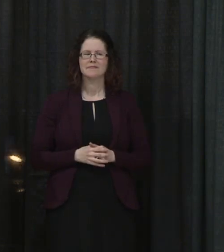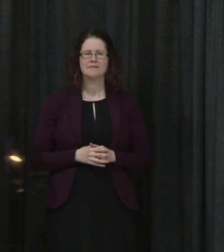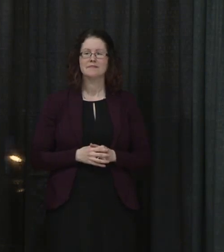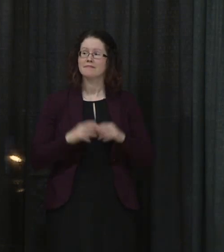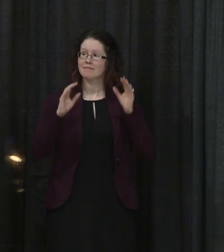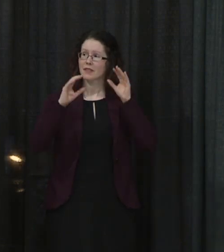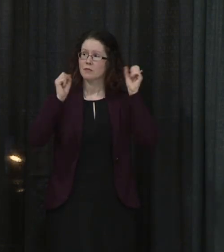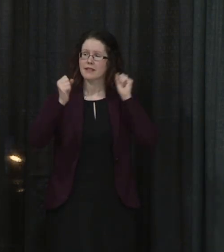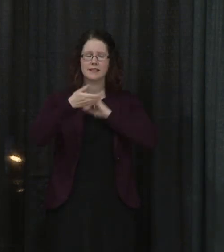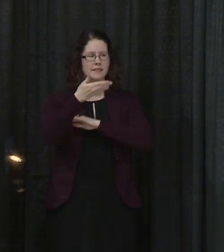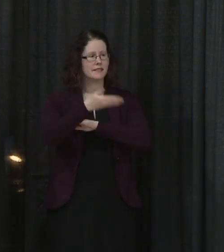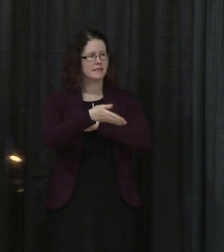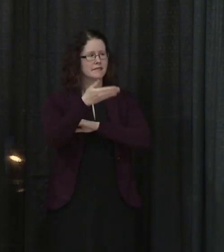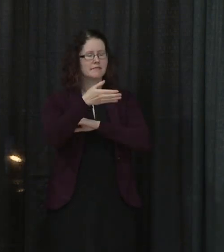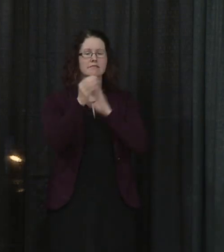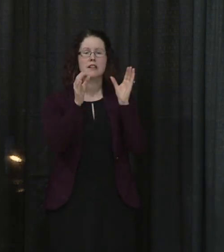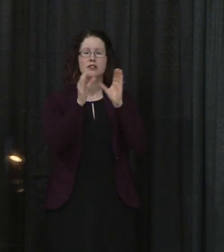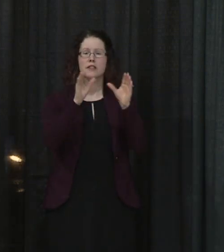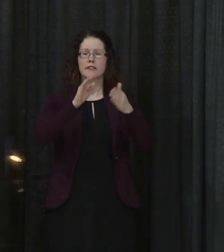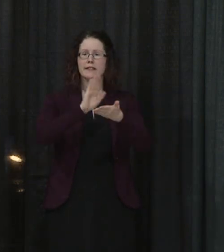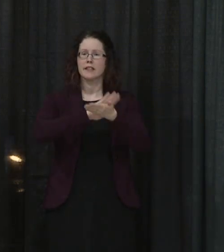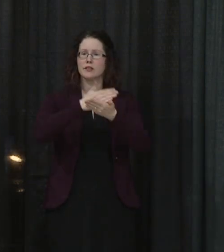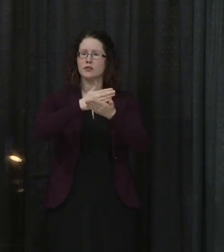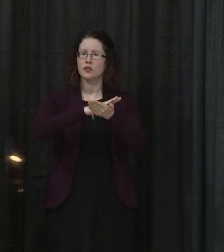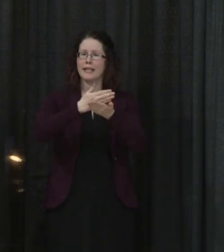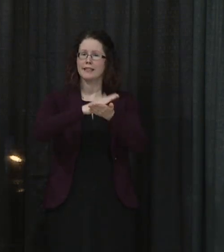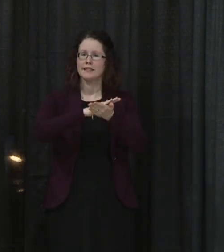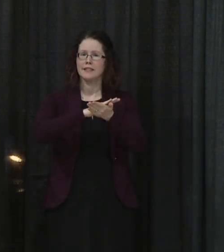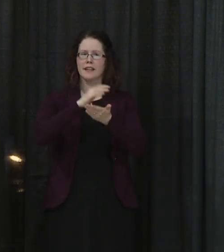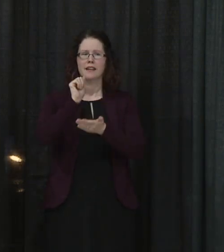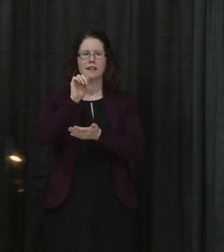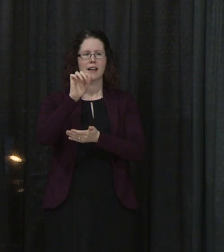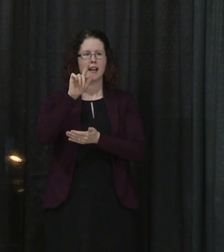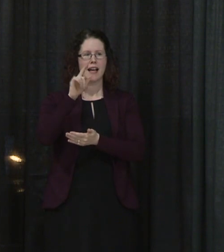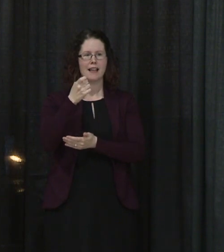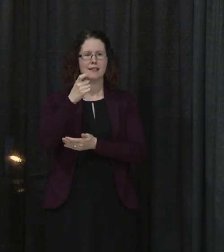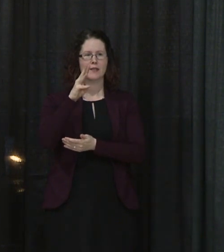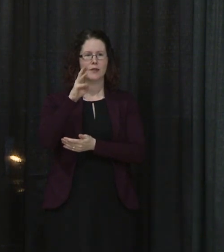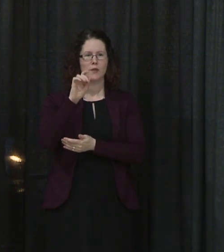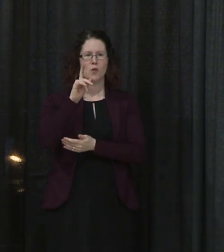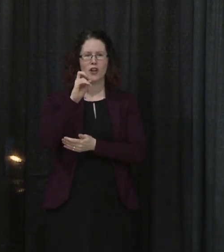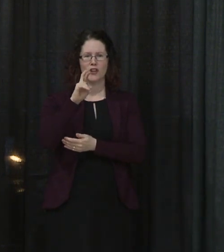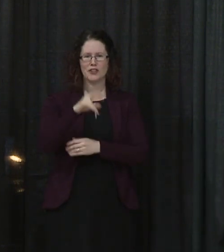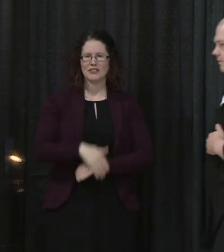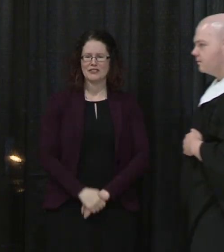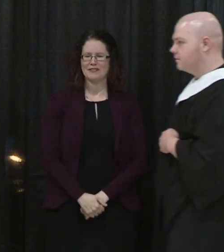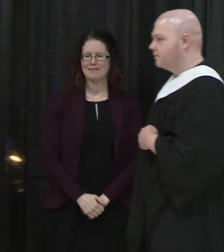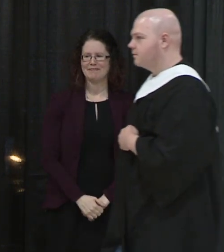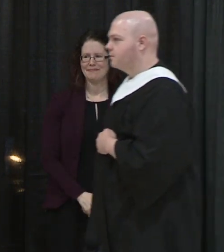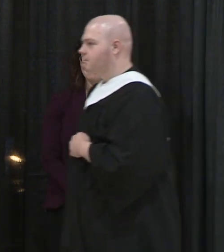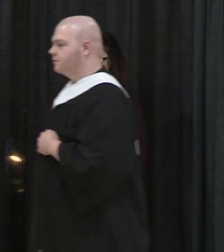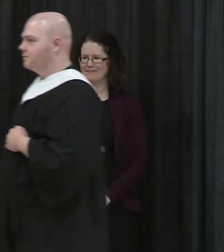Mr. President, the candidate for the certificate in cooking, Alex Walker.